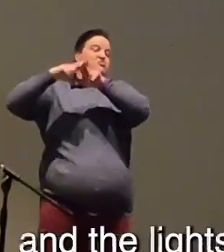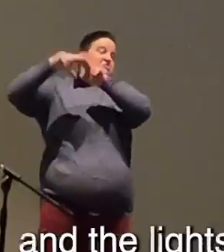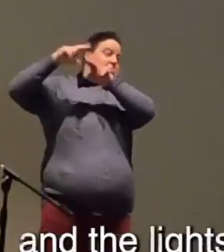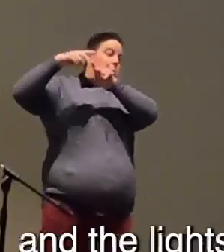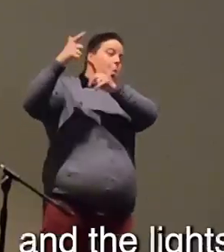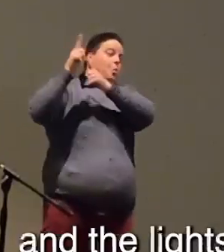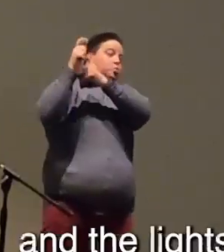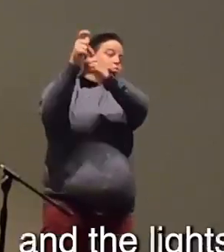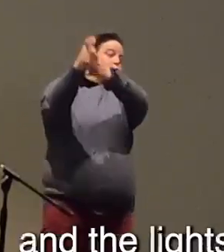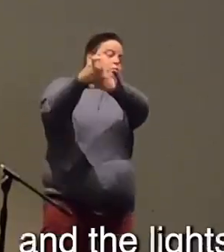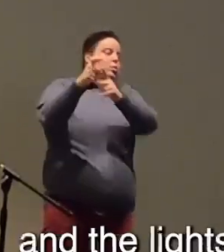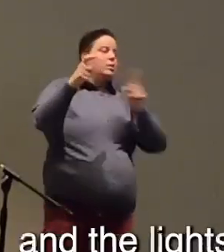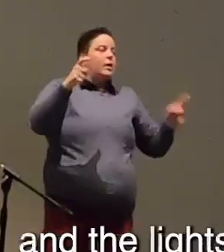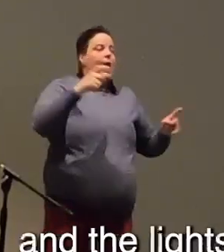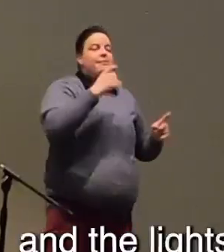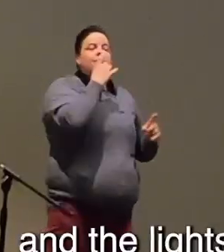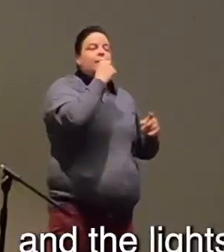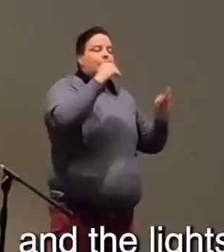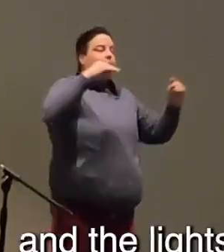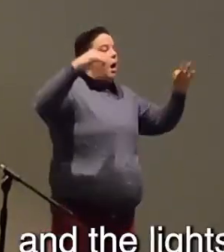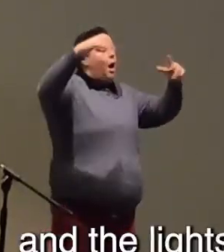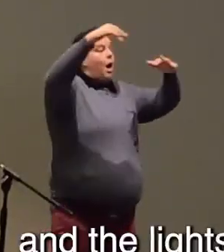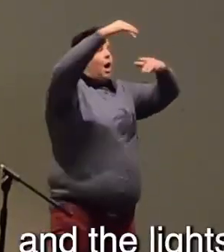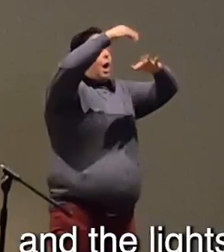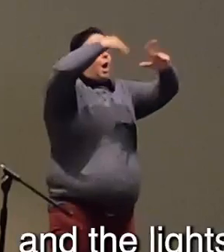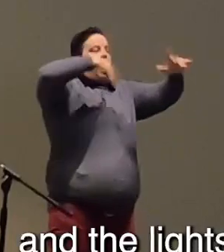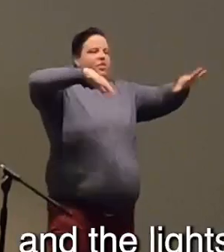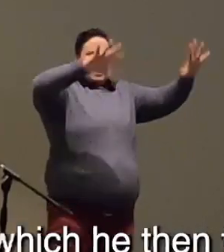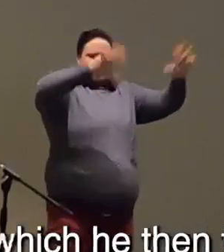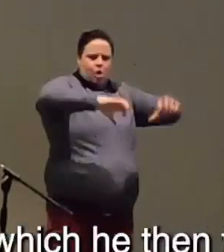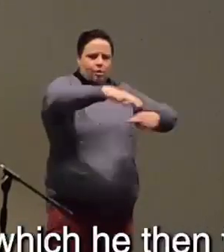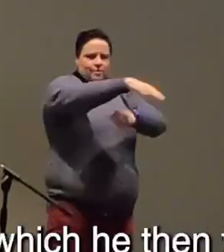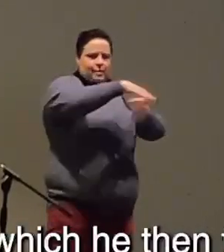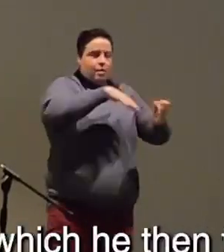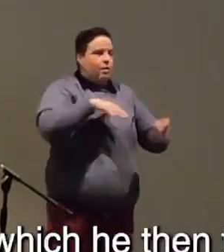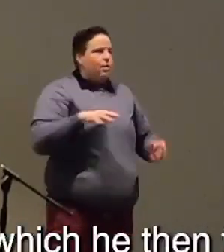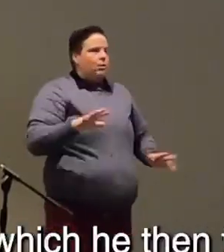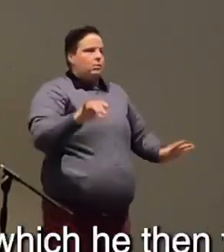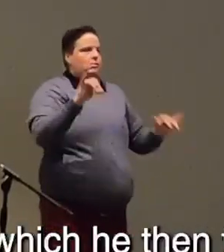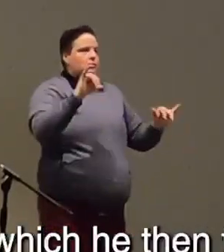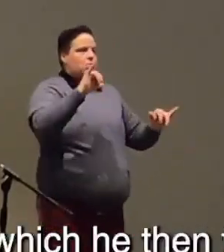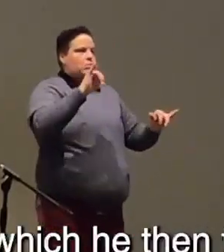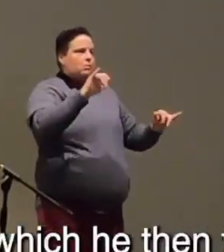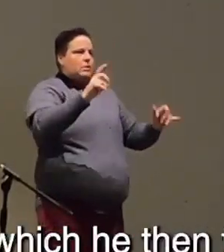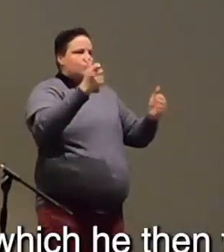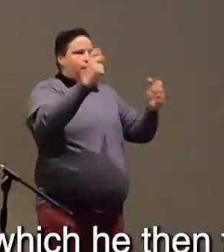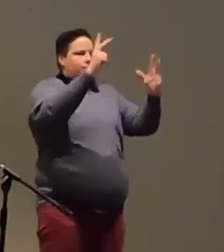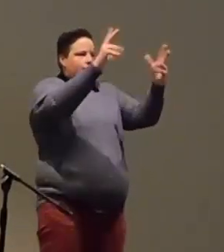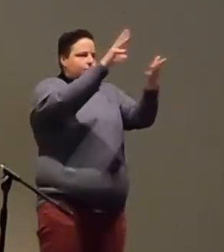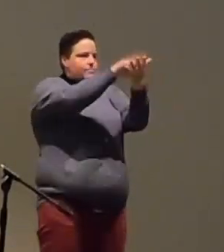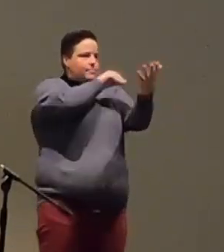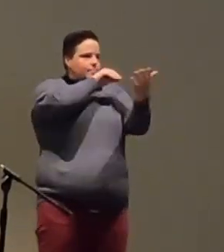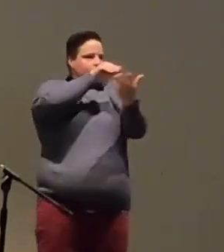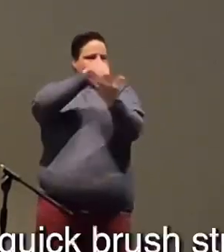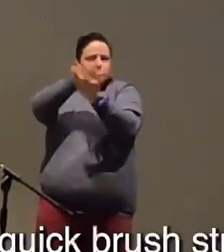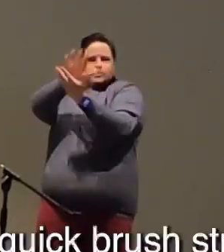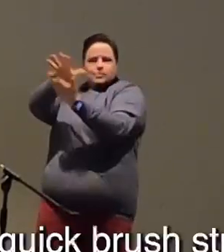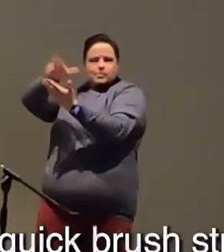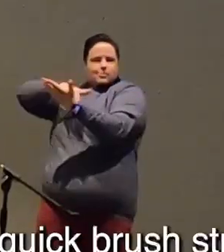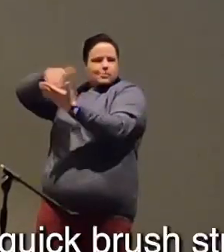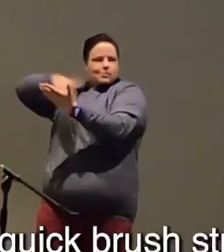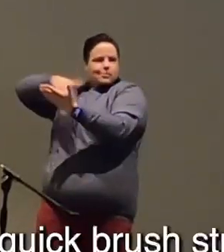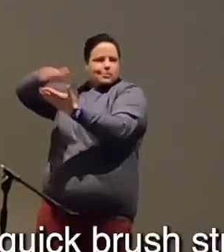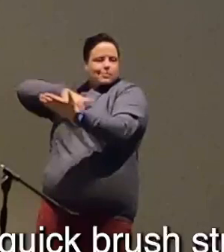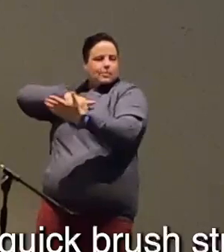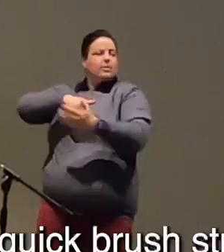train, and the lights that illuminated this darkness, which he then tried to replicate in this painting. His quick